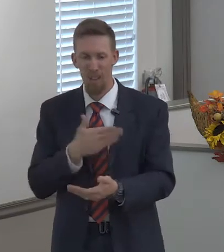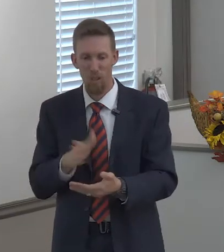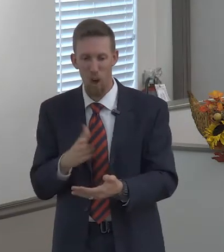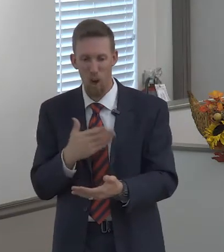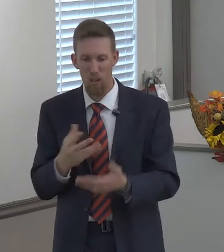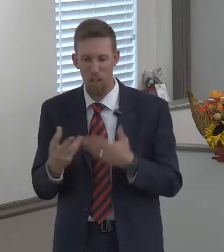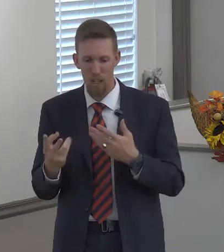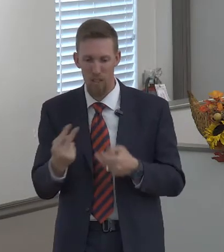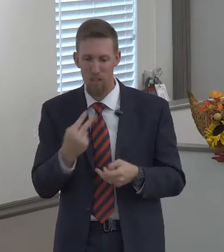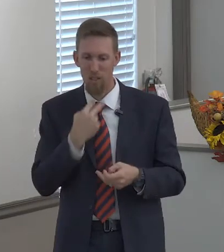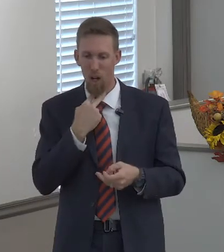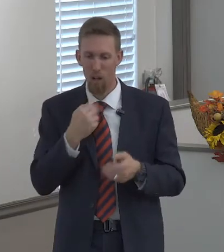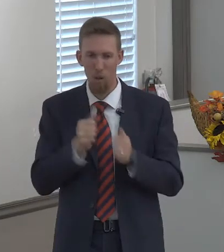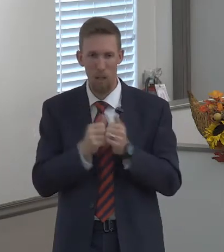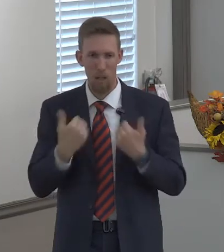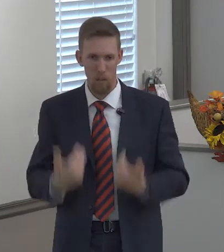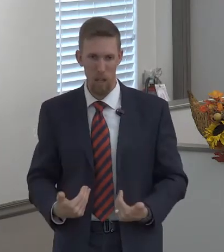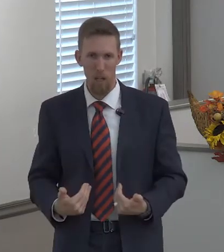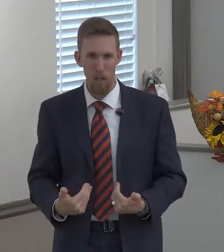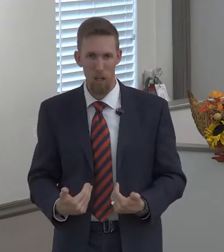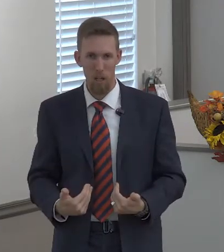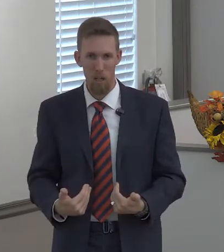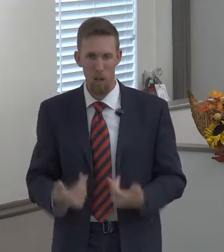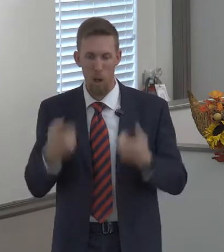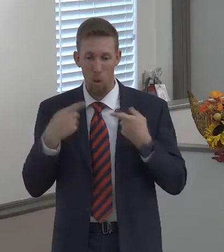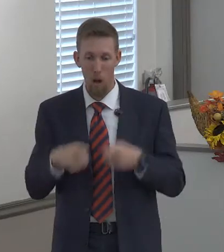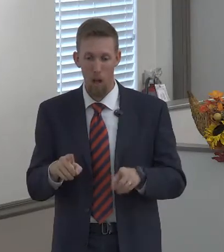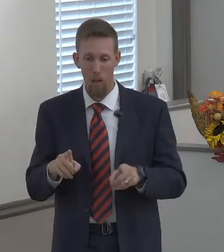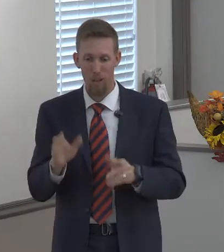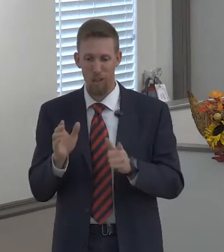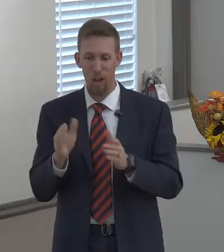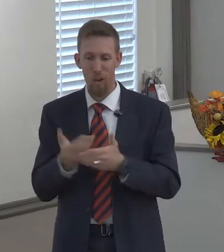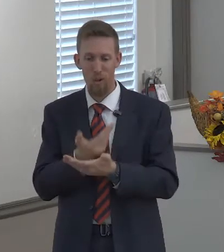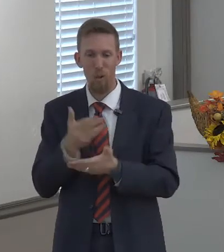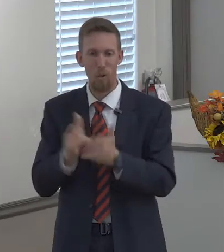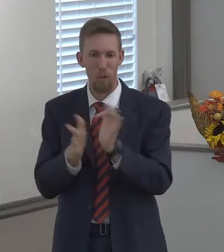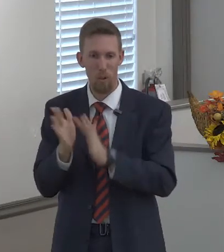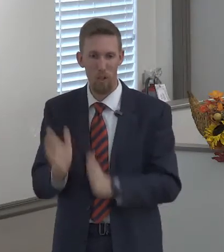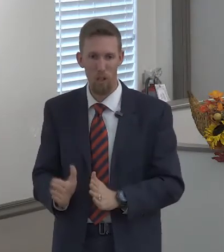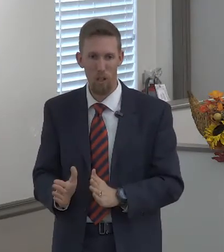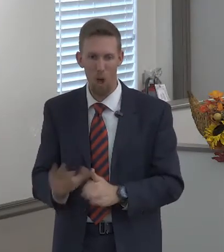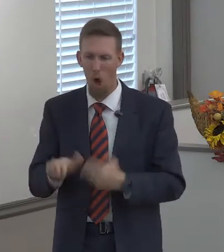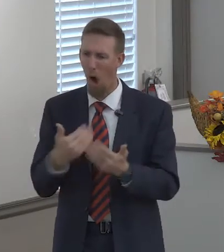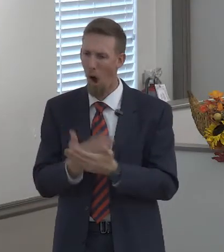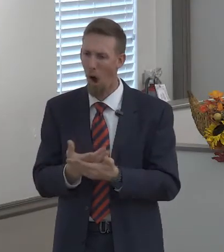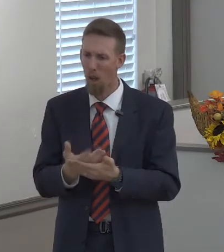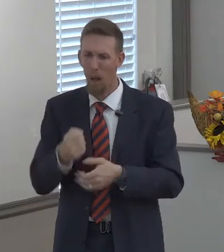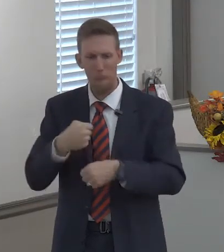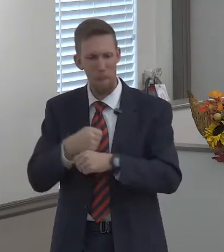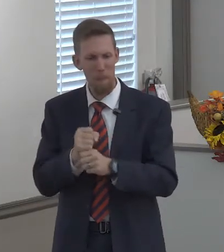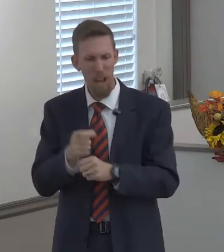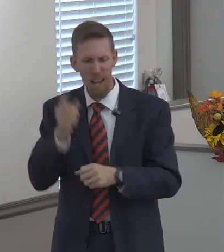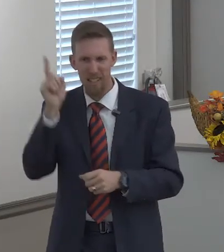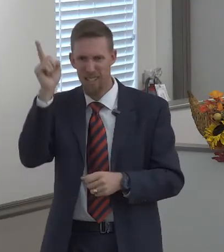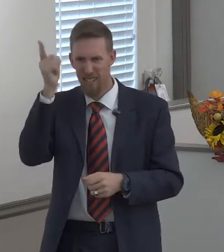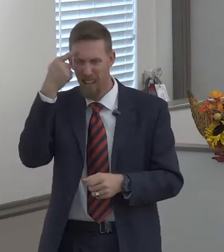lost, I was a professional rock musician. I played another brand of